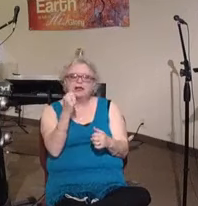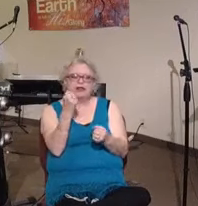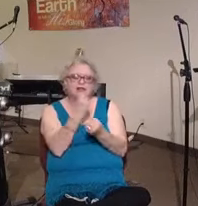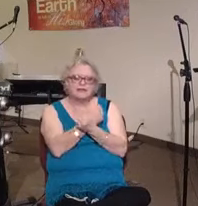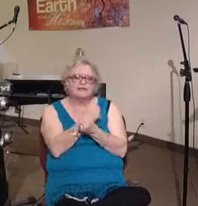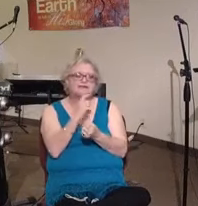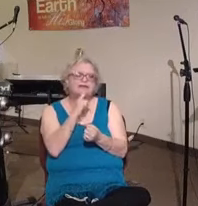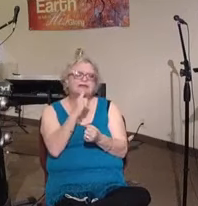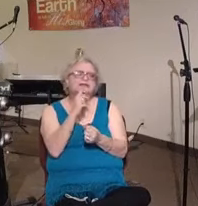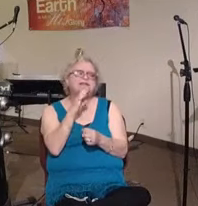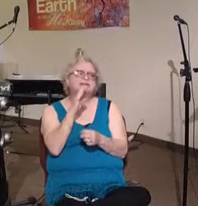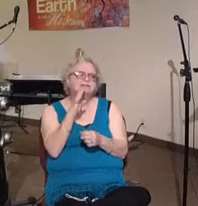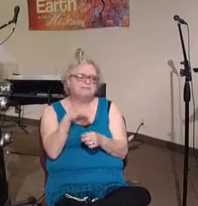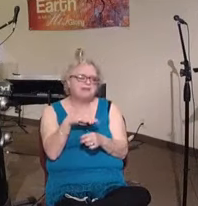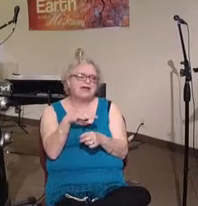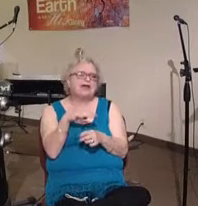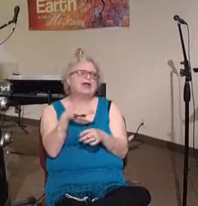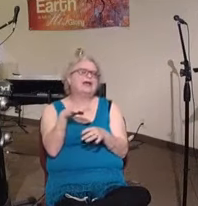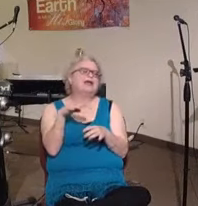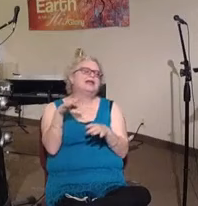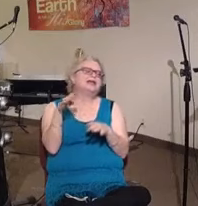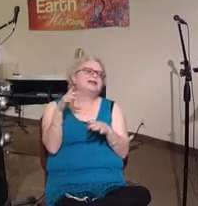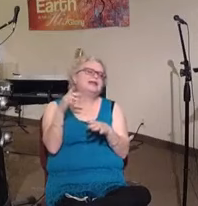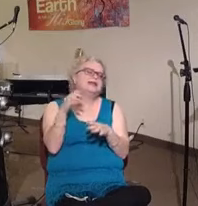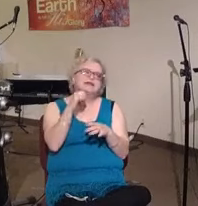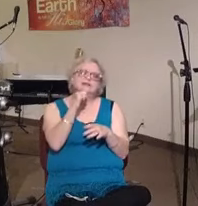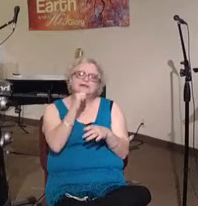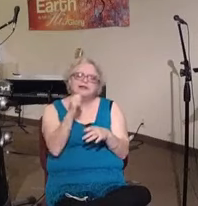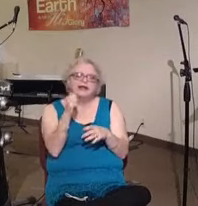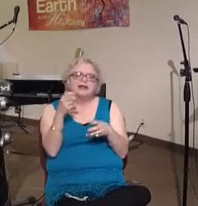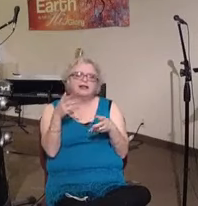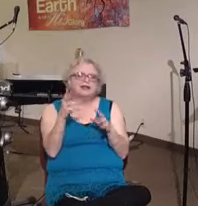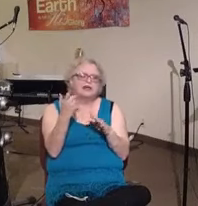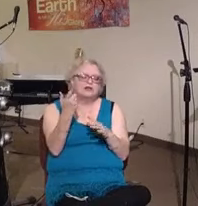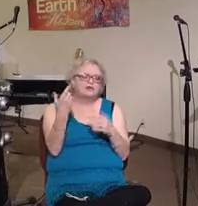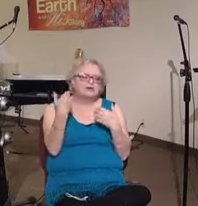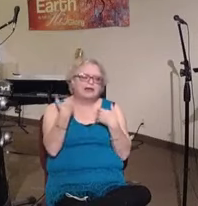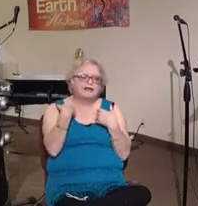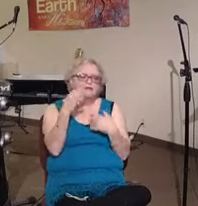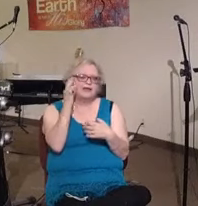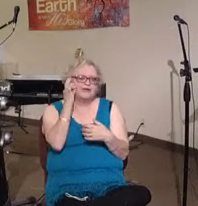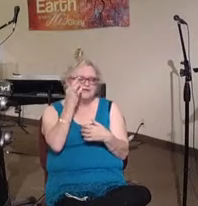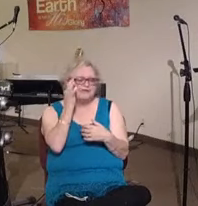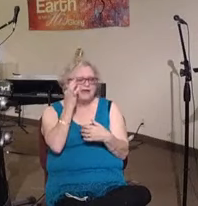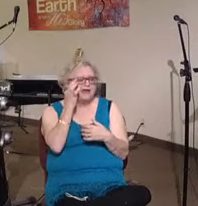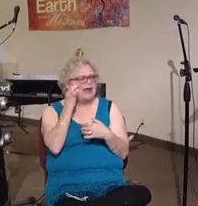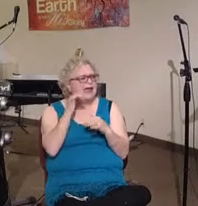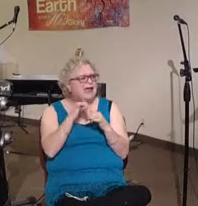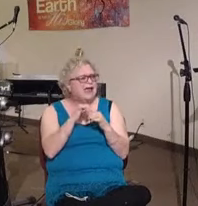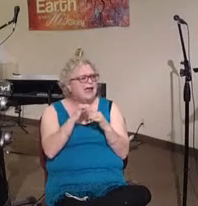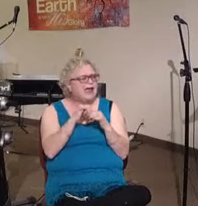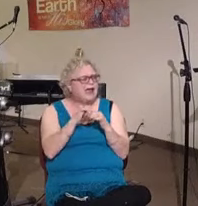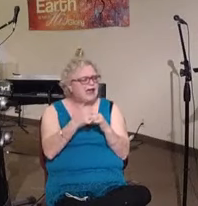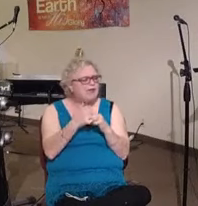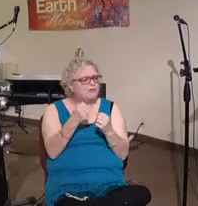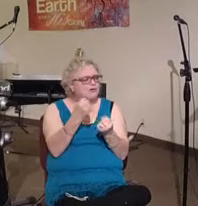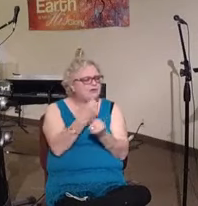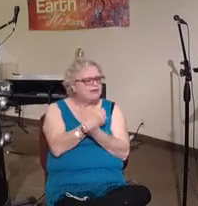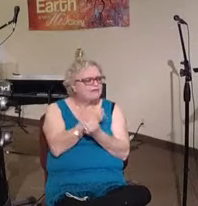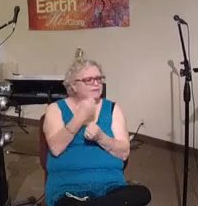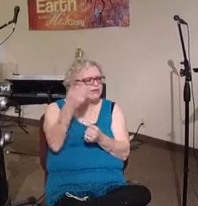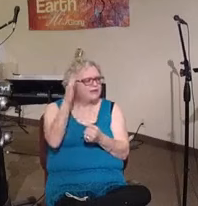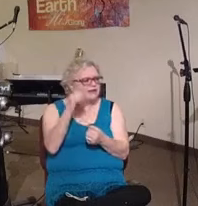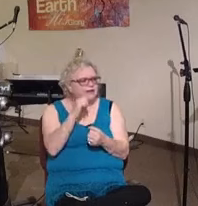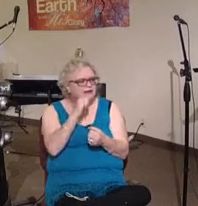actually cruel. He's very harsh because he's not allowing you to have of that fruit. How would a loving God not want you to have of